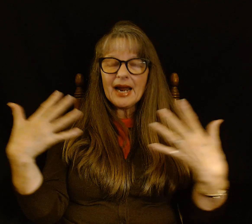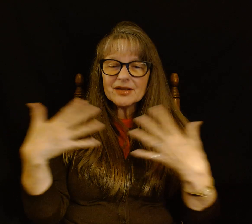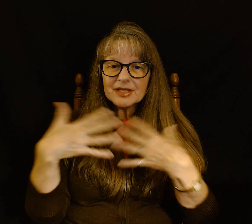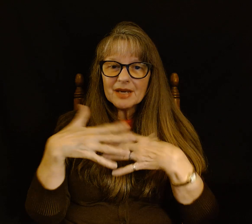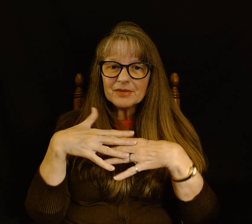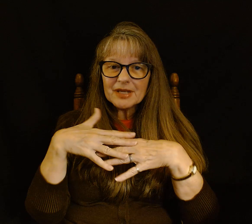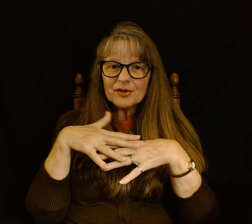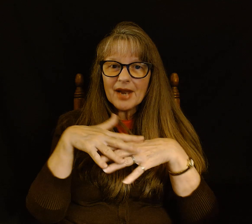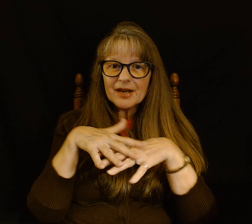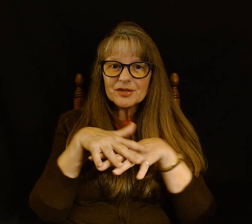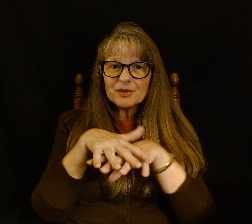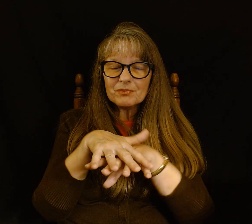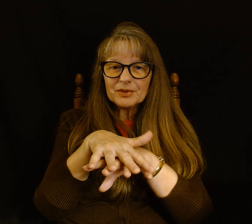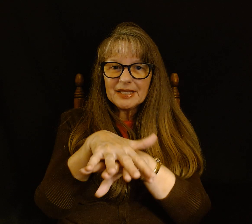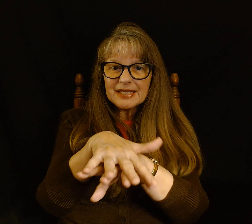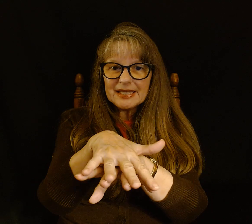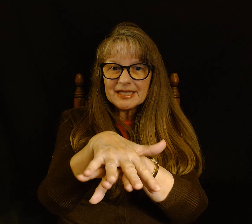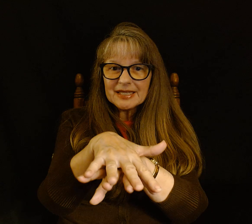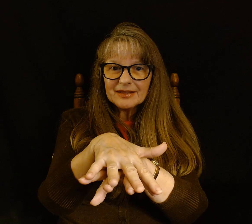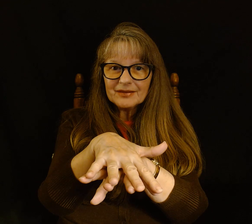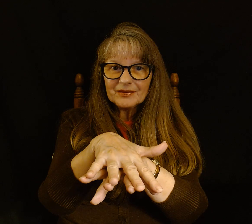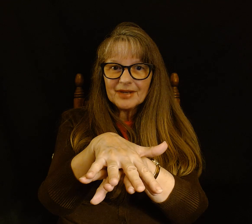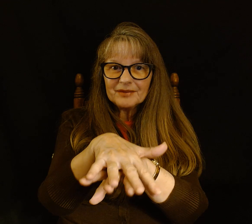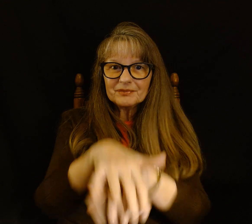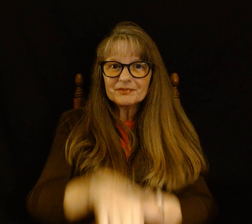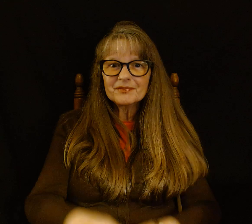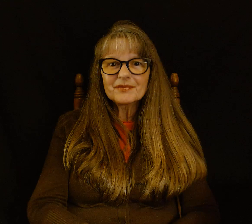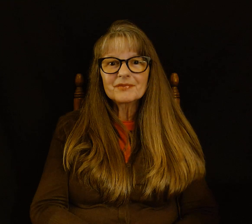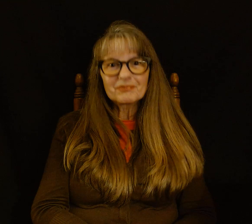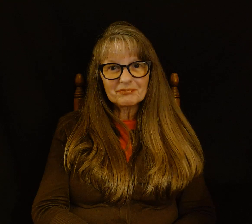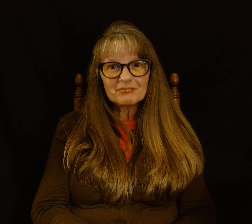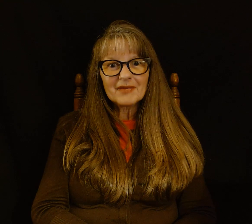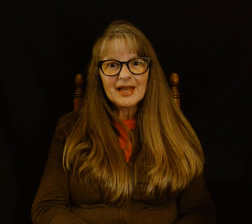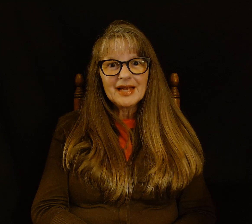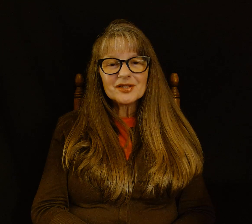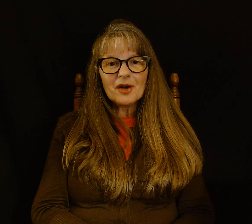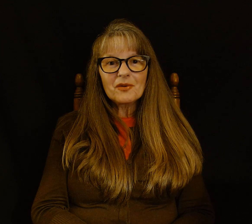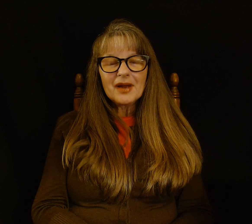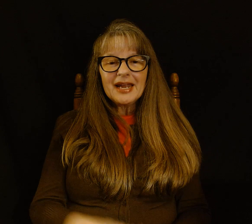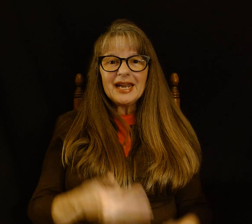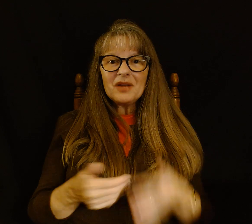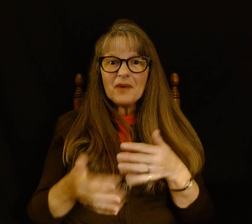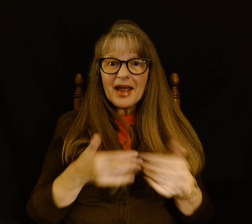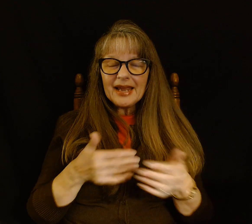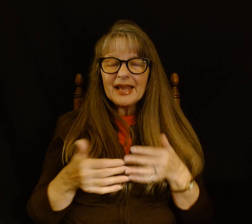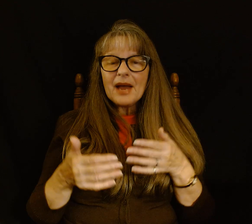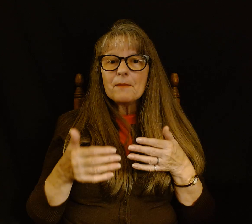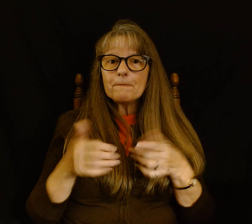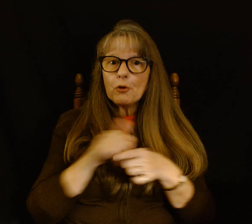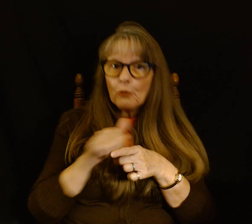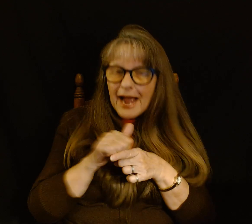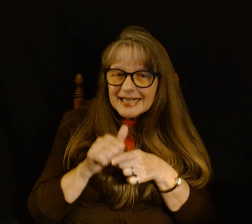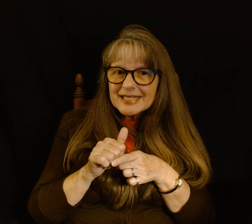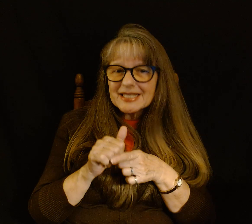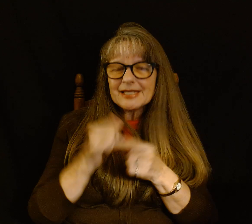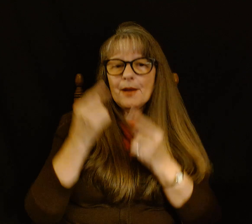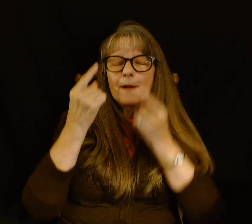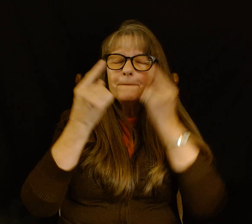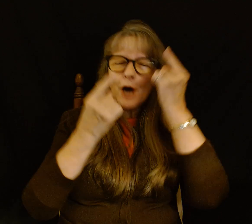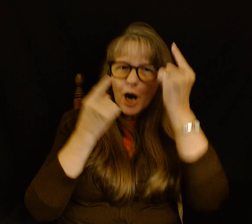it come together and how does it blend, right? So anyway, practice,